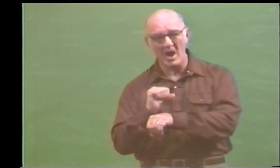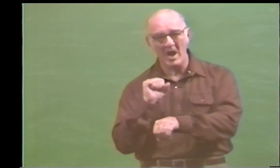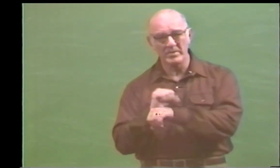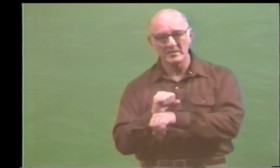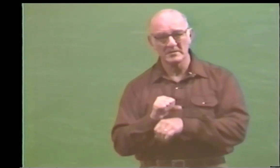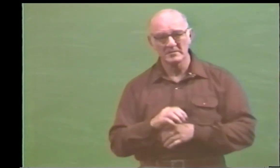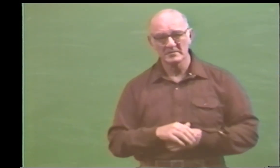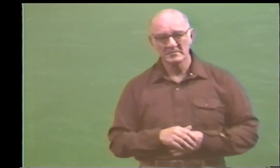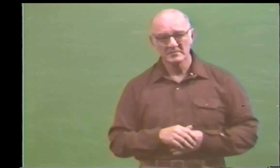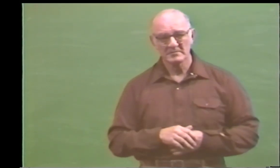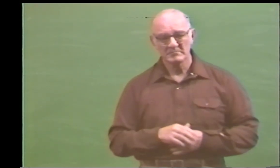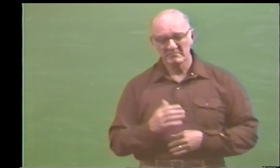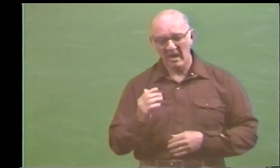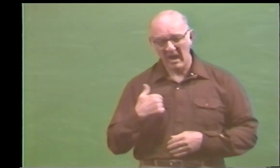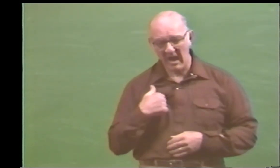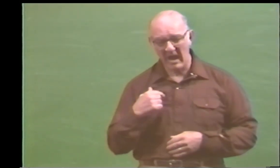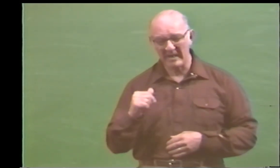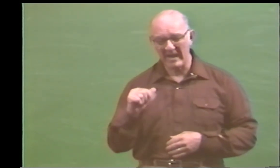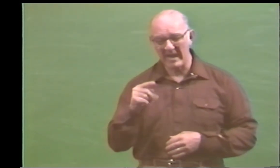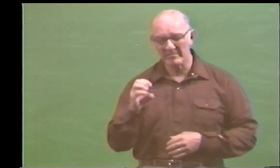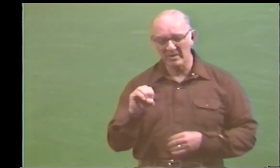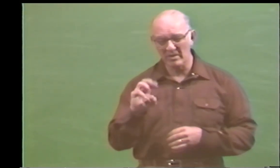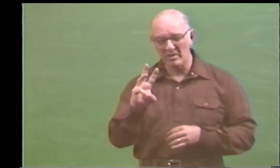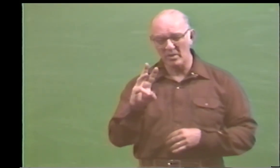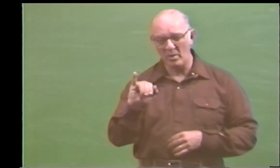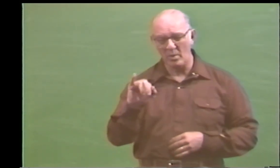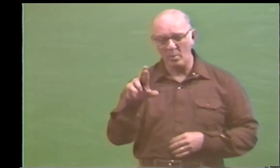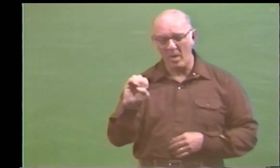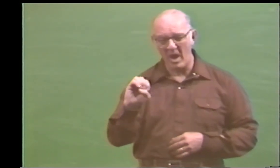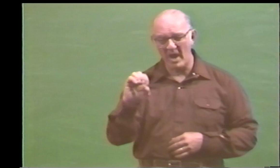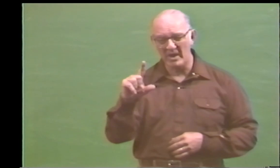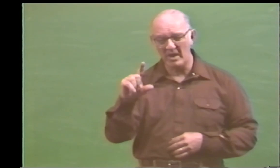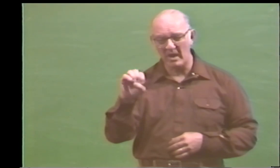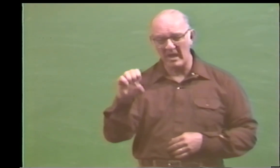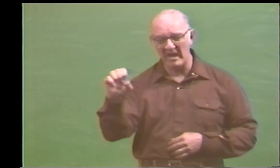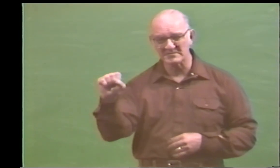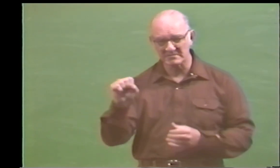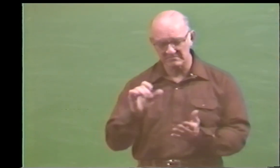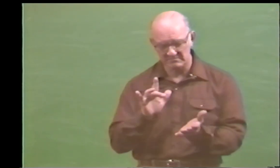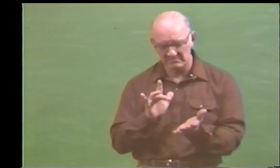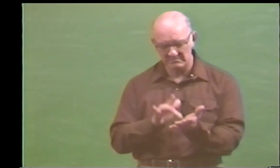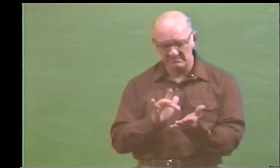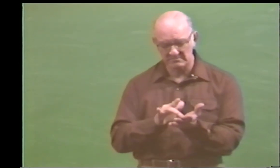job. I am the wireless